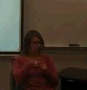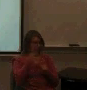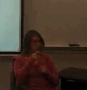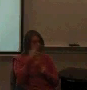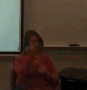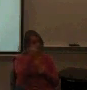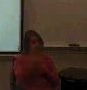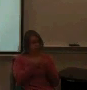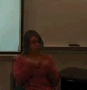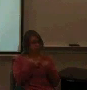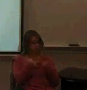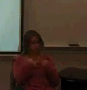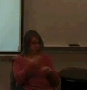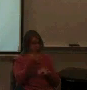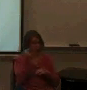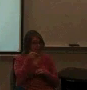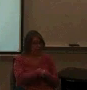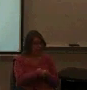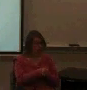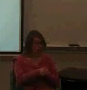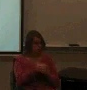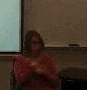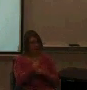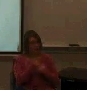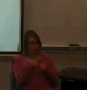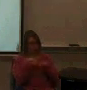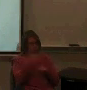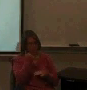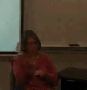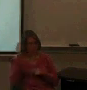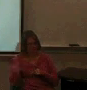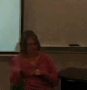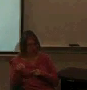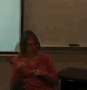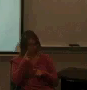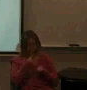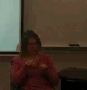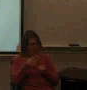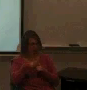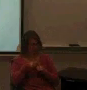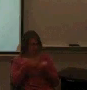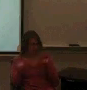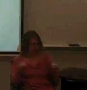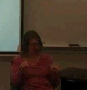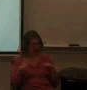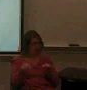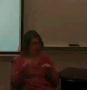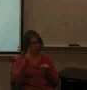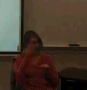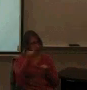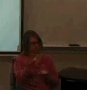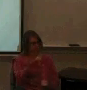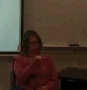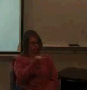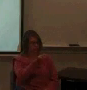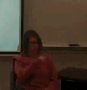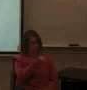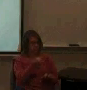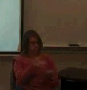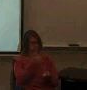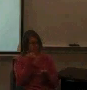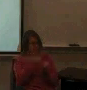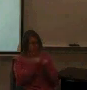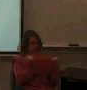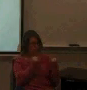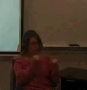some species do better at one temperature and others do better at different temperatures. Why does a trout do better at cold water